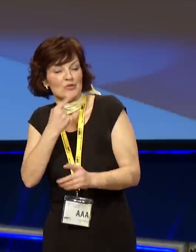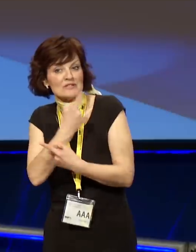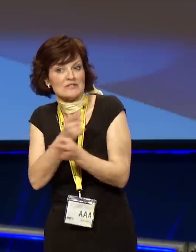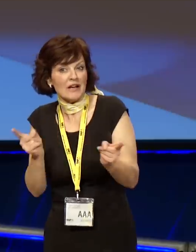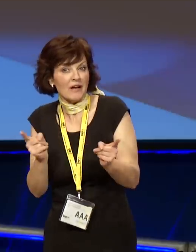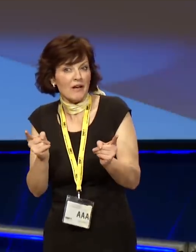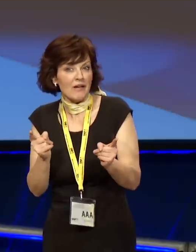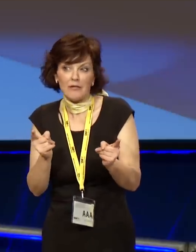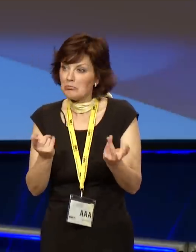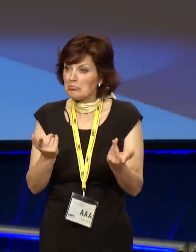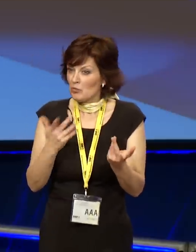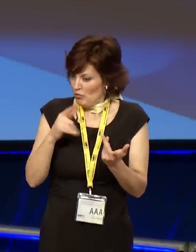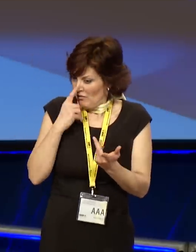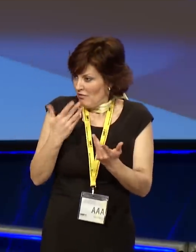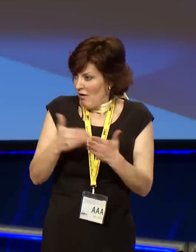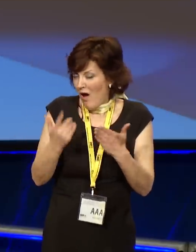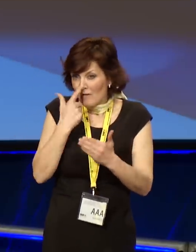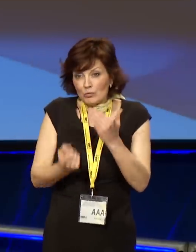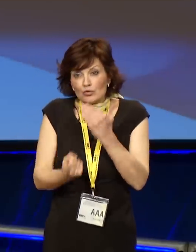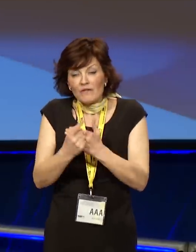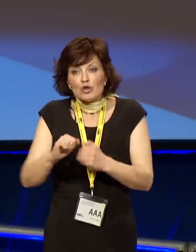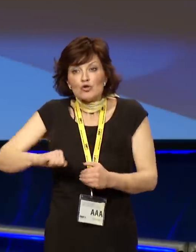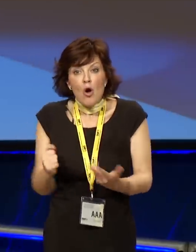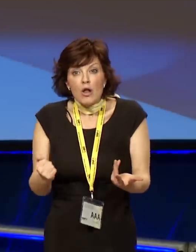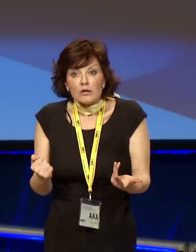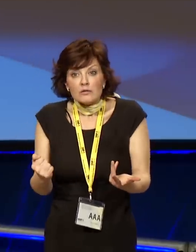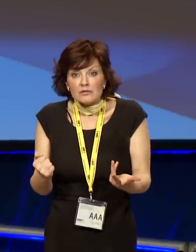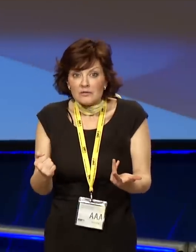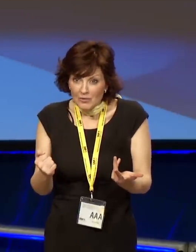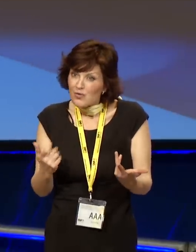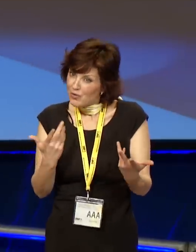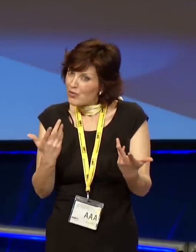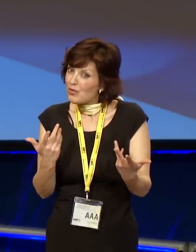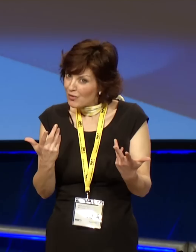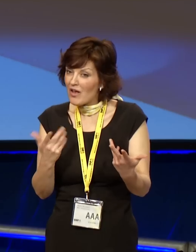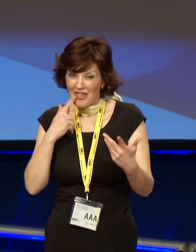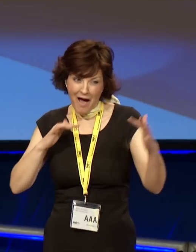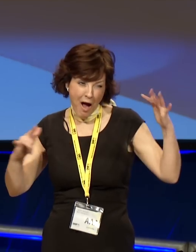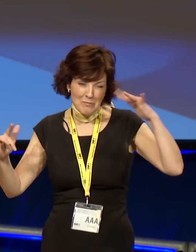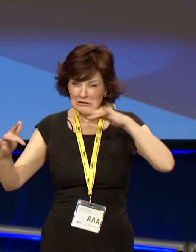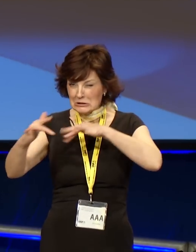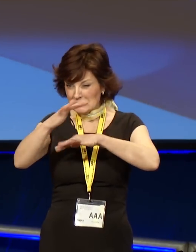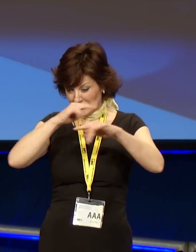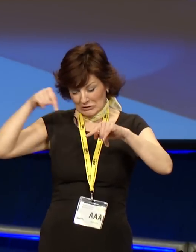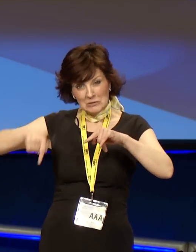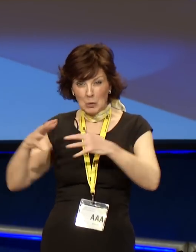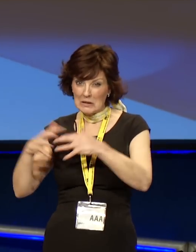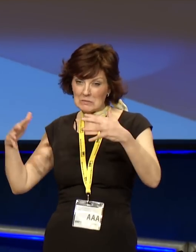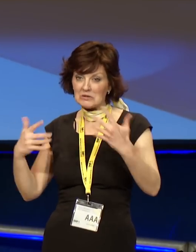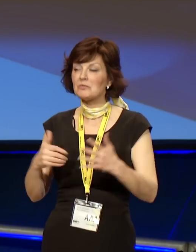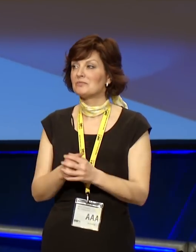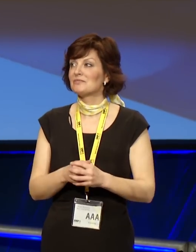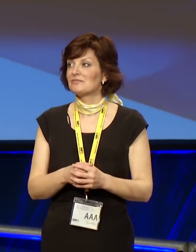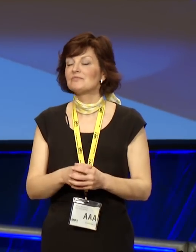of opportunities for skullduggery which will be rife in the atmosphere down there.